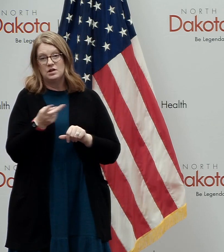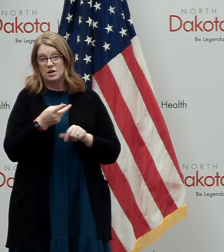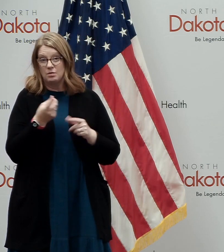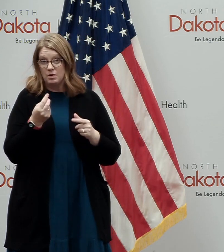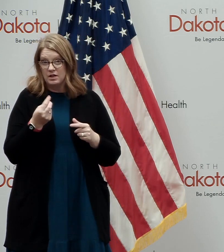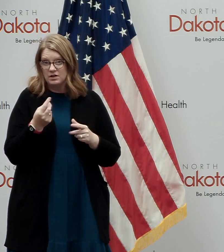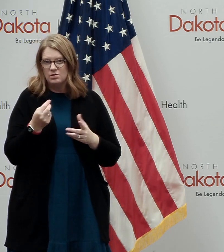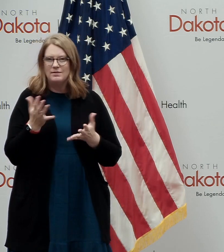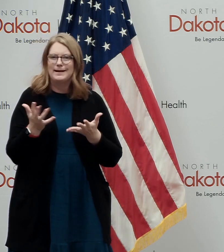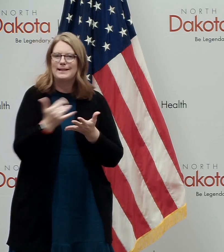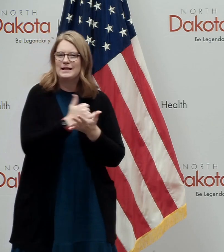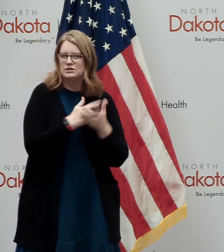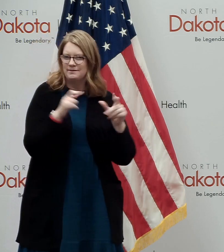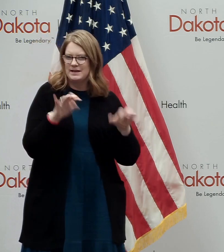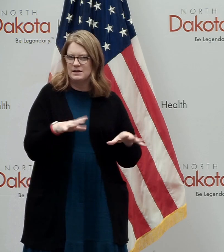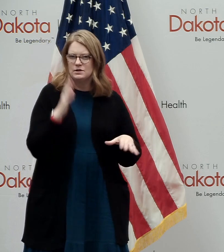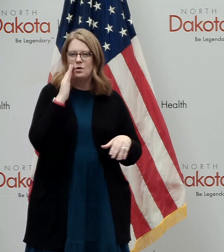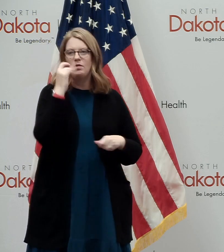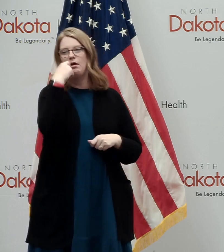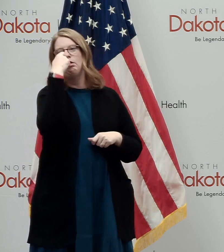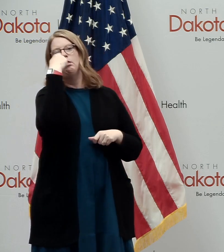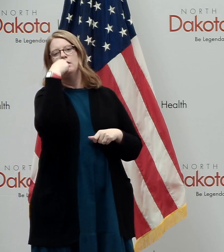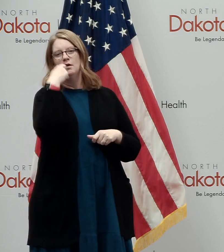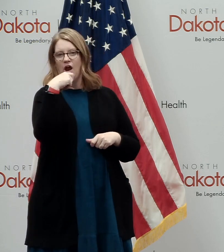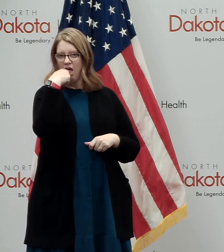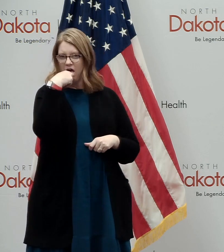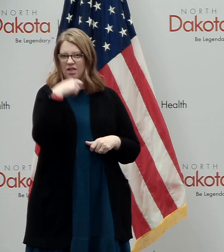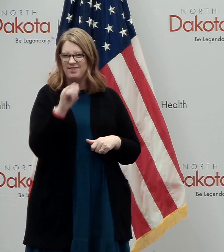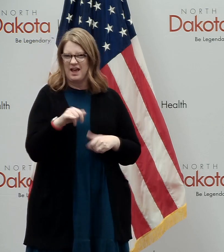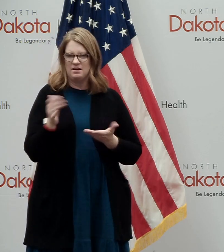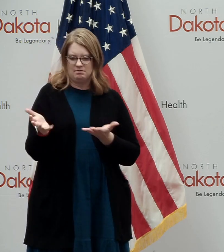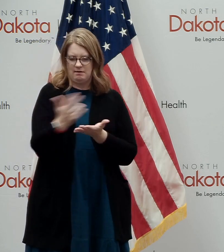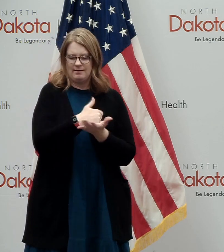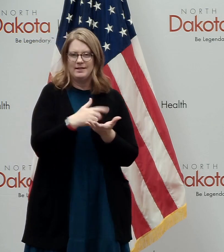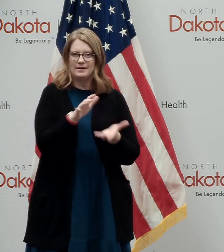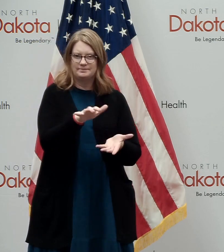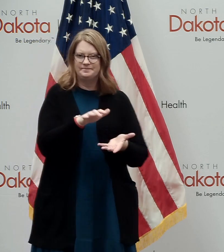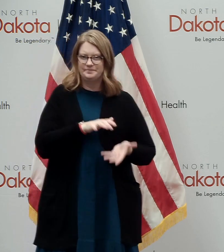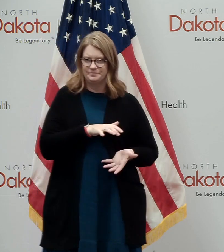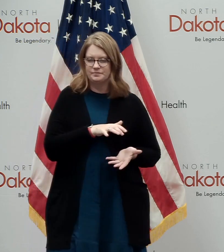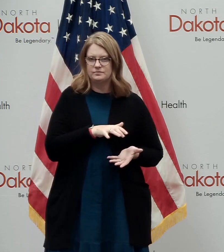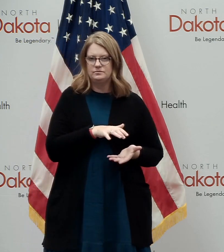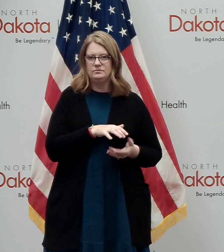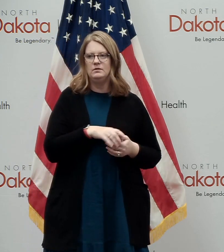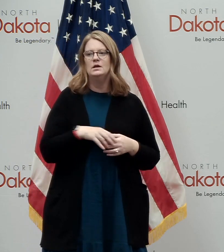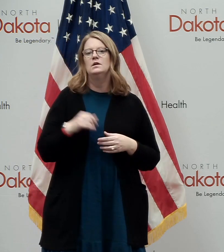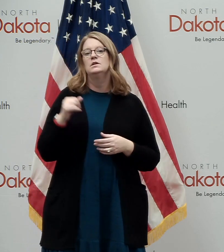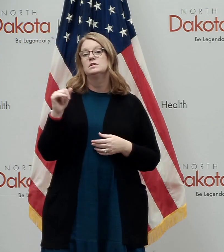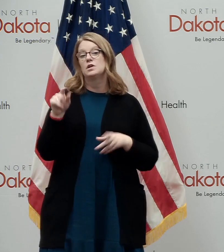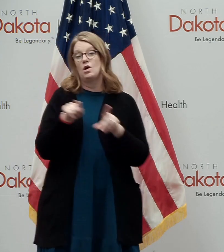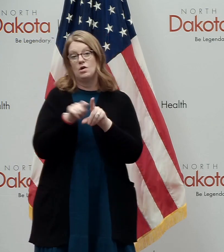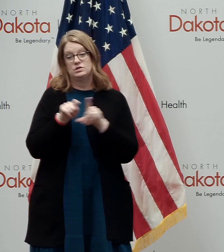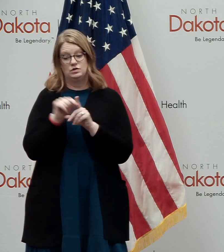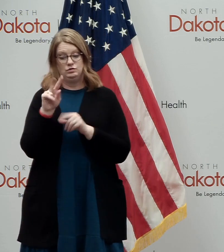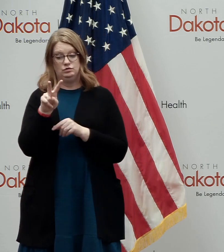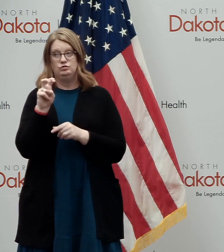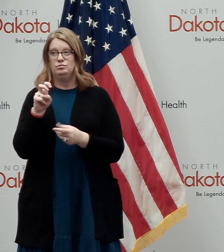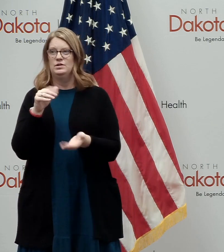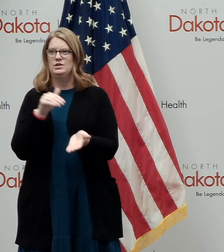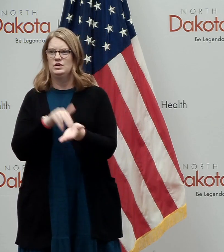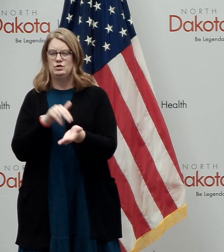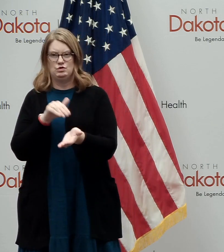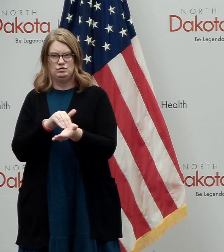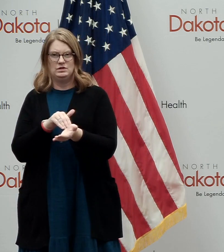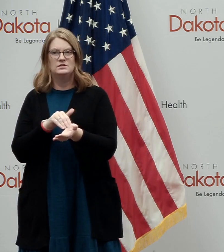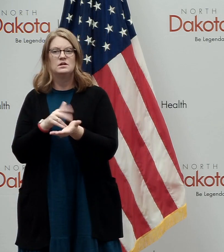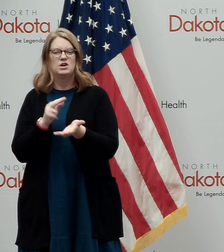test swabs. This will allow the department to reprioritize approximately 200 nurses that are